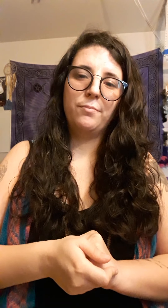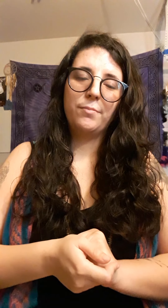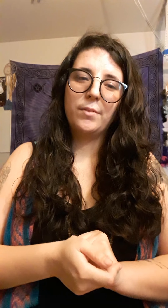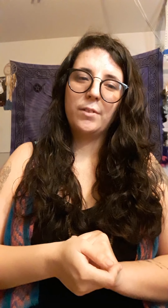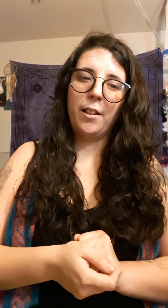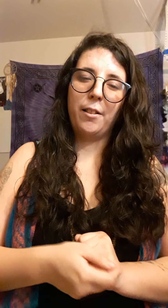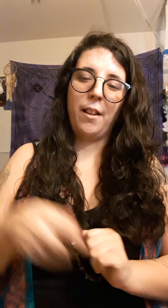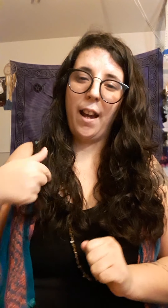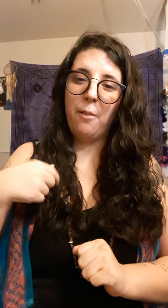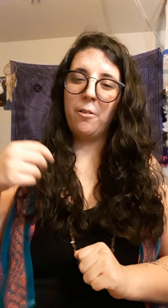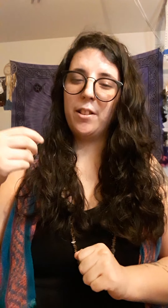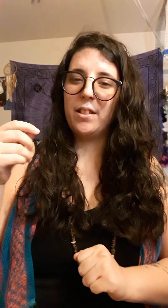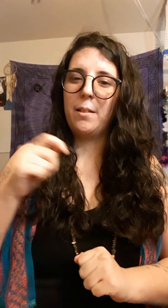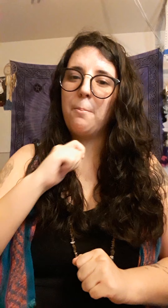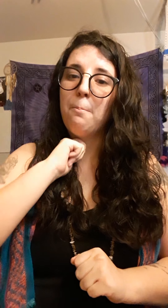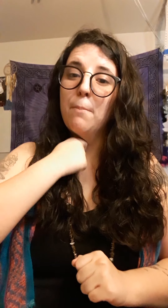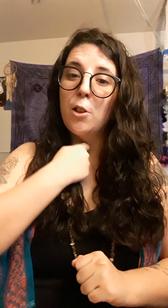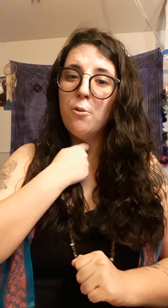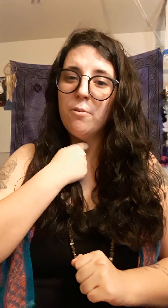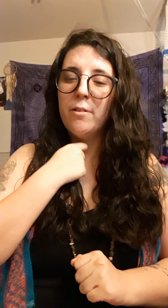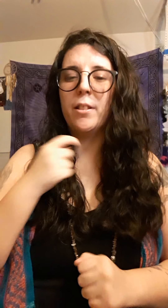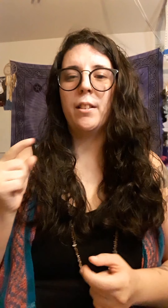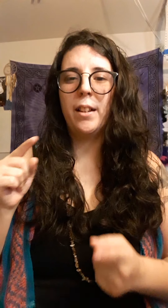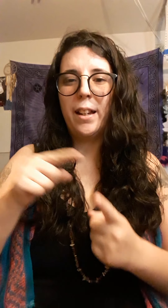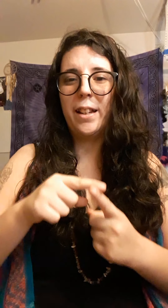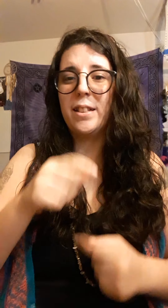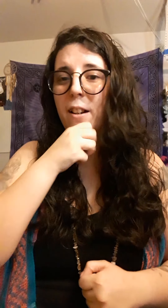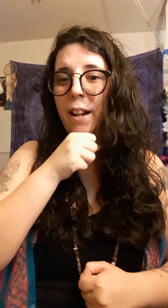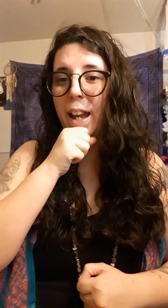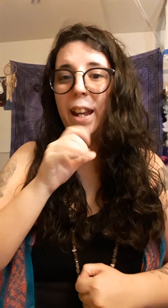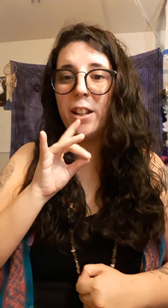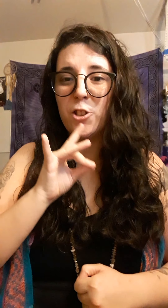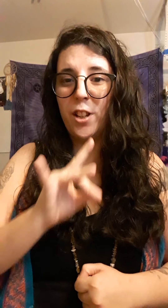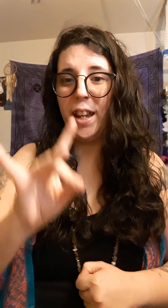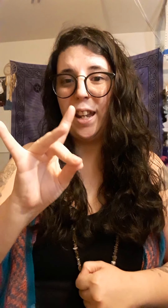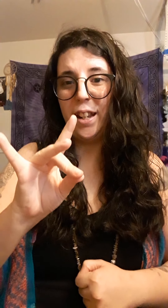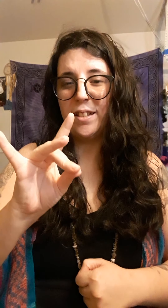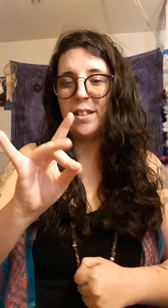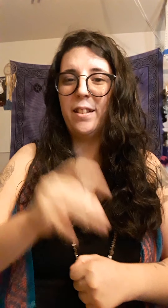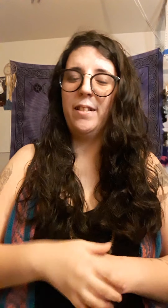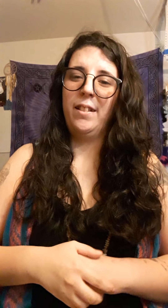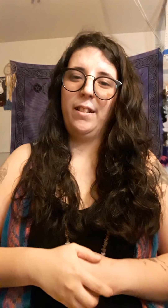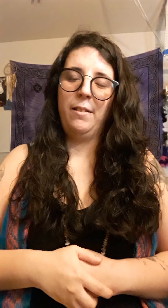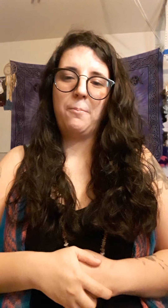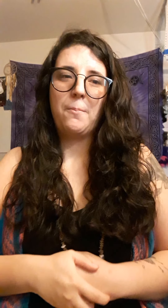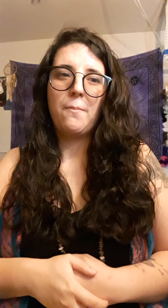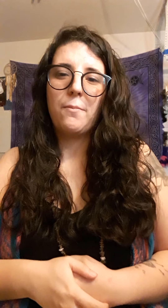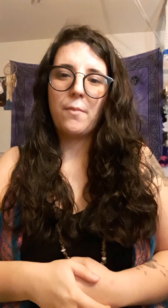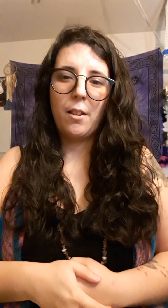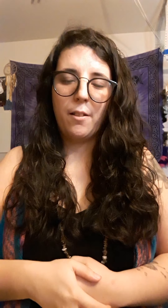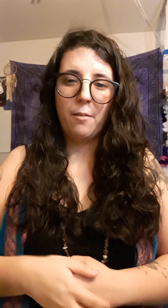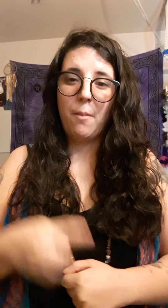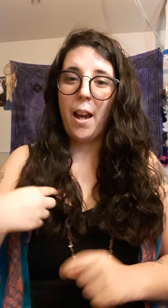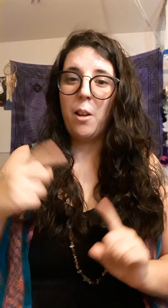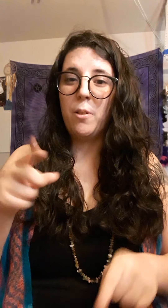I was mute until age eight. I went